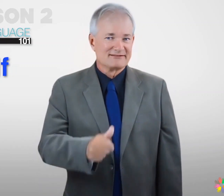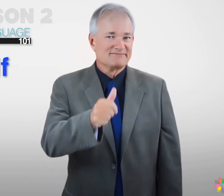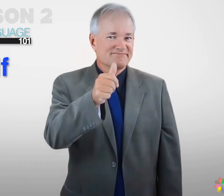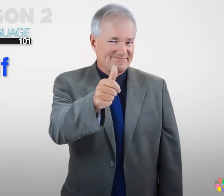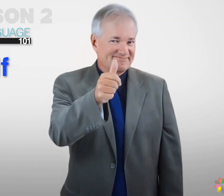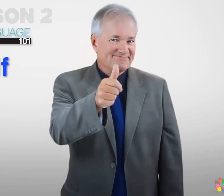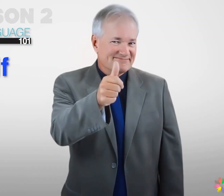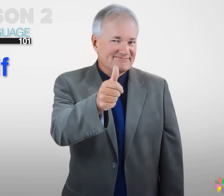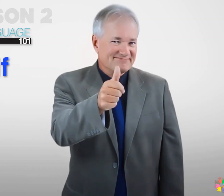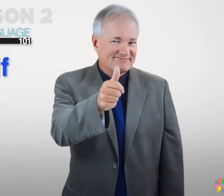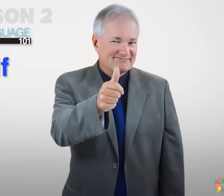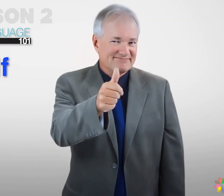yourself,